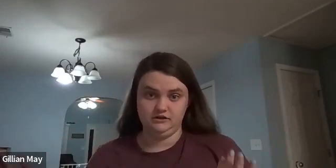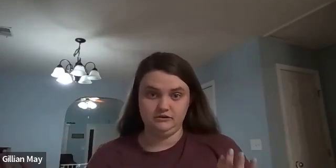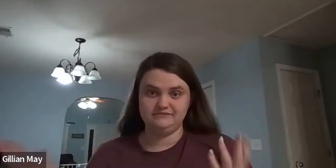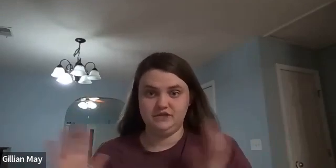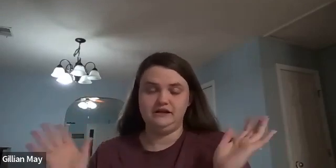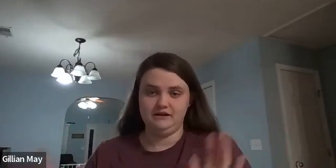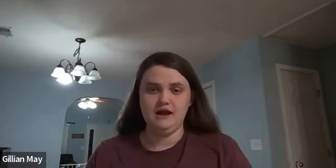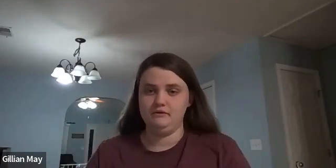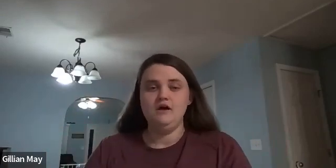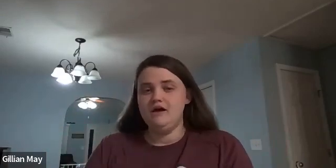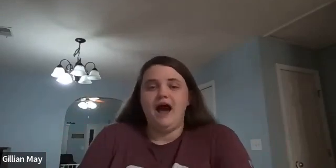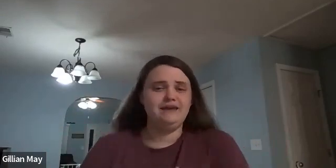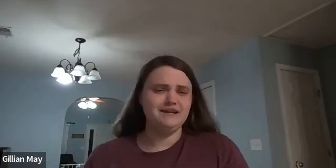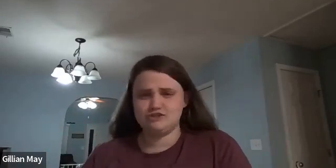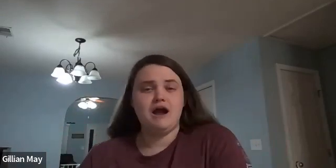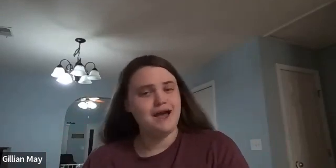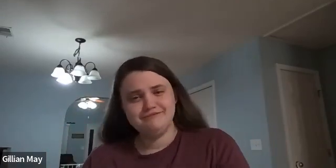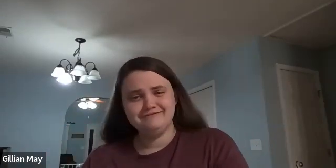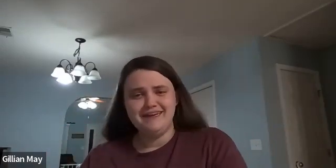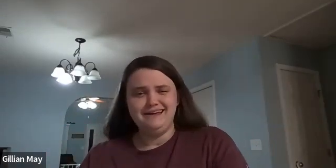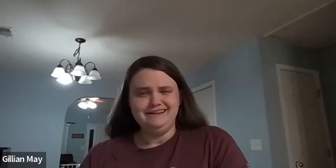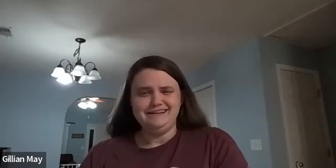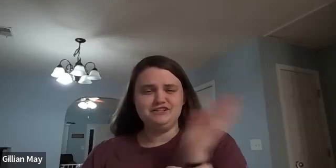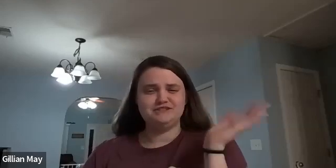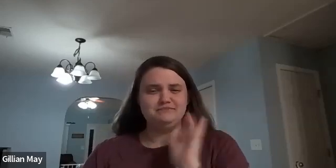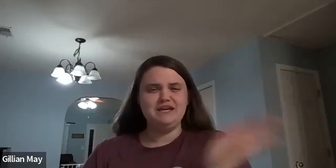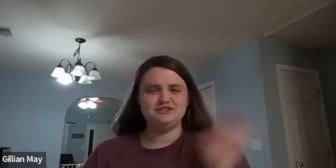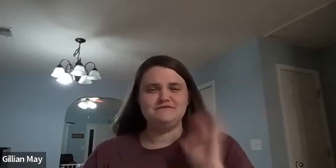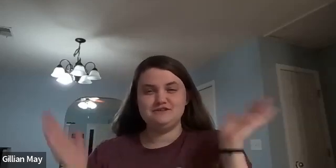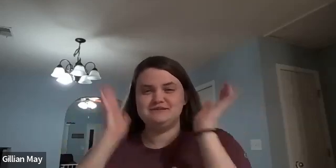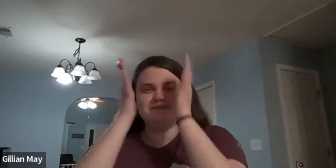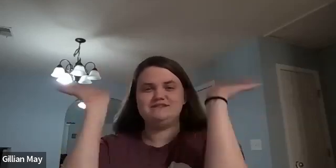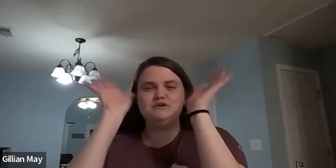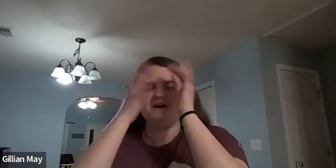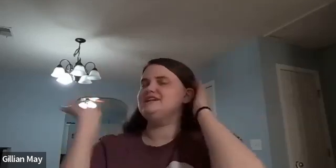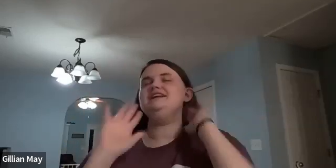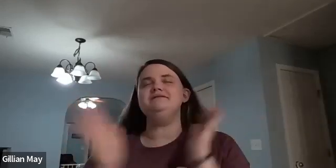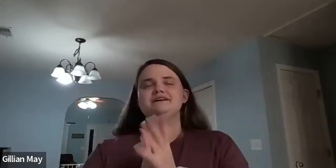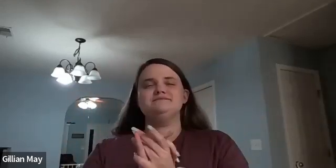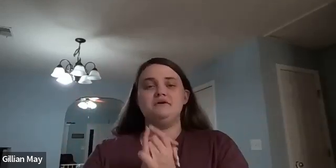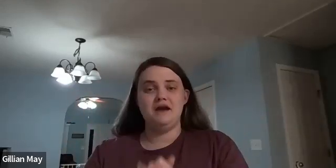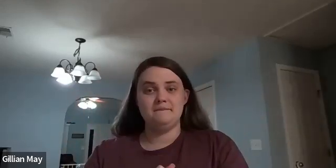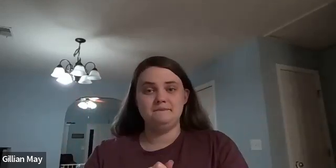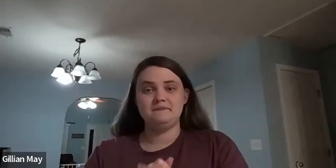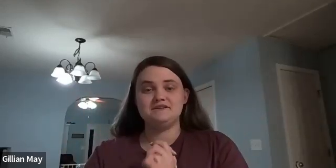adult, young kid. I can't describe English. English confuses it so much. Anyways, okay.